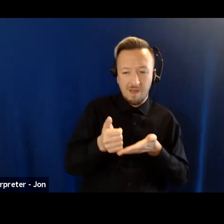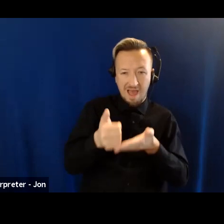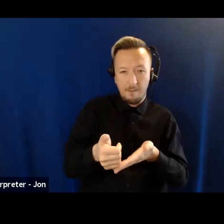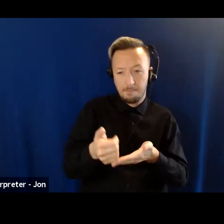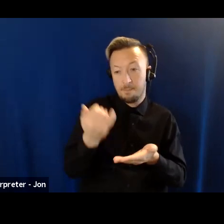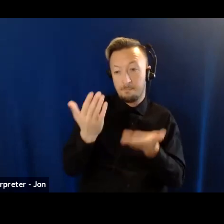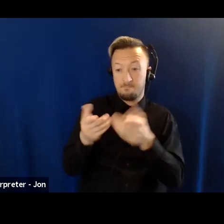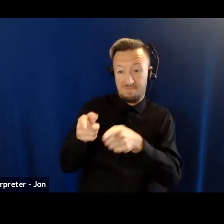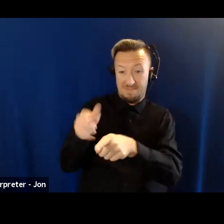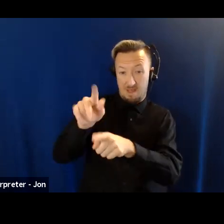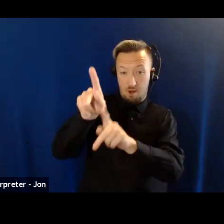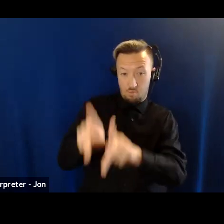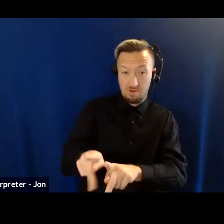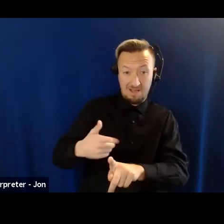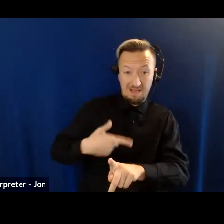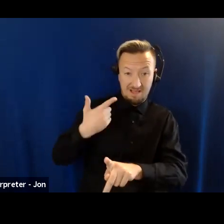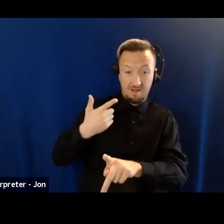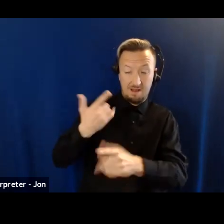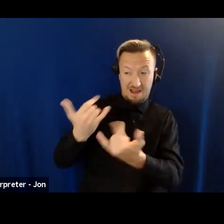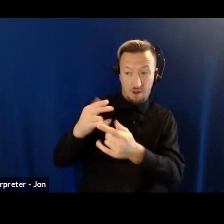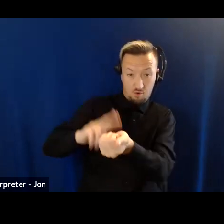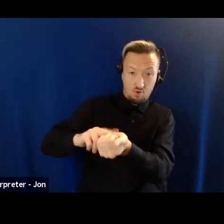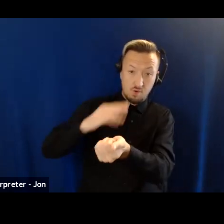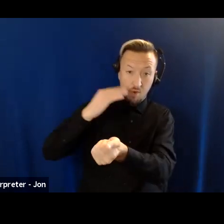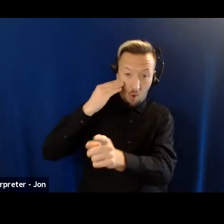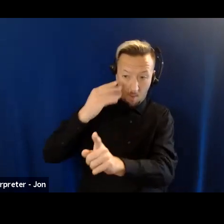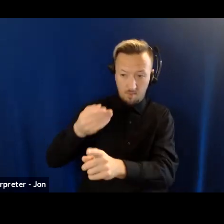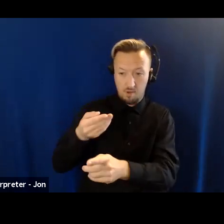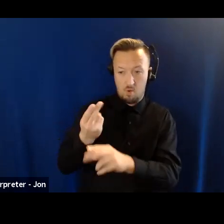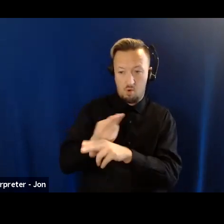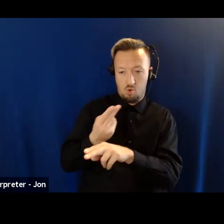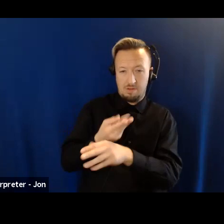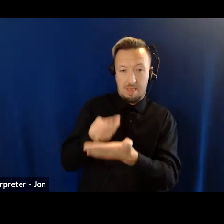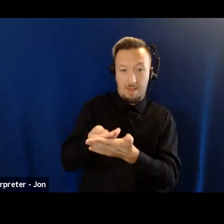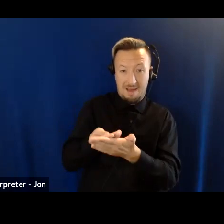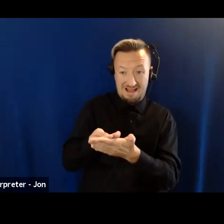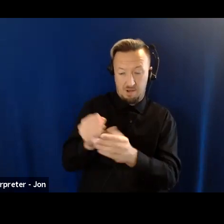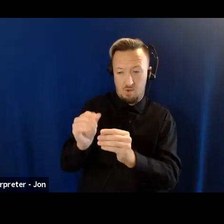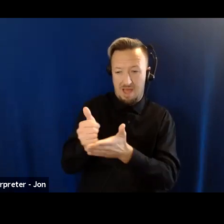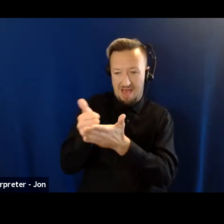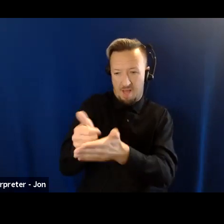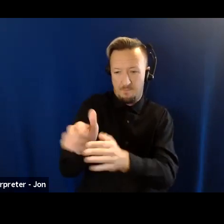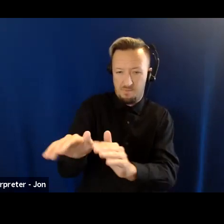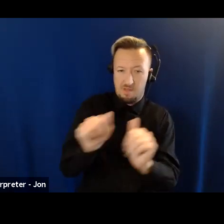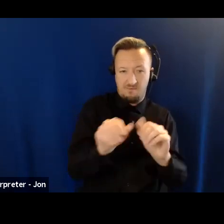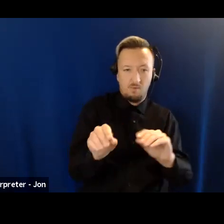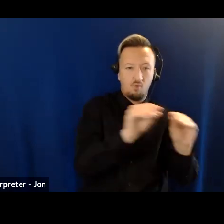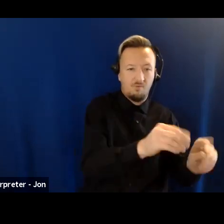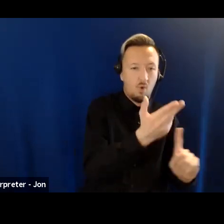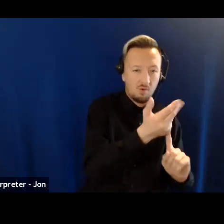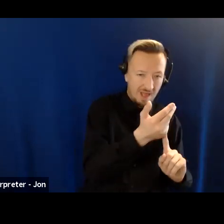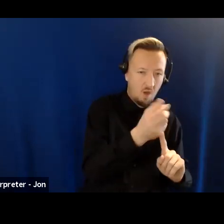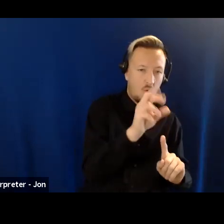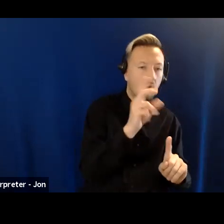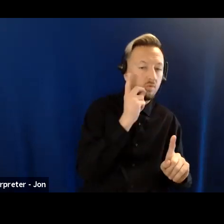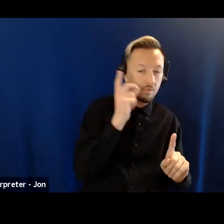who's in a nursing facility to relocate into a hotel or dormitory and provide them the